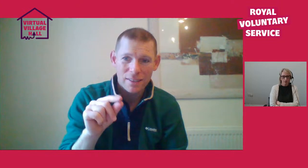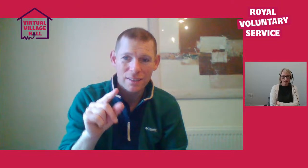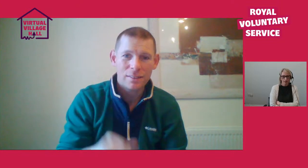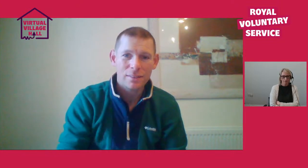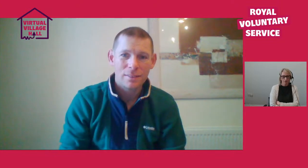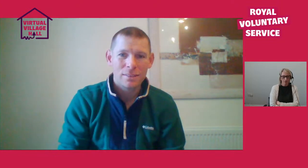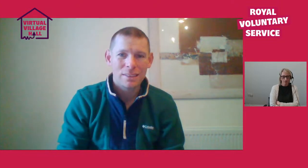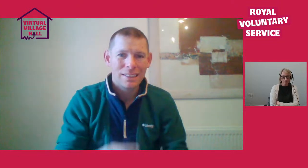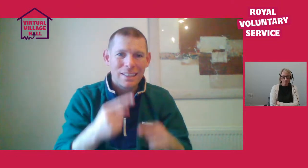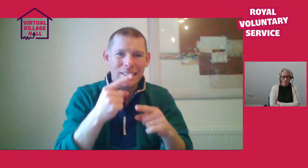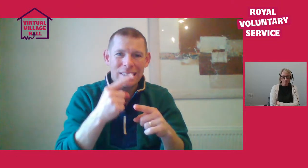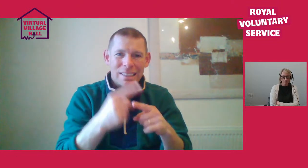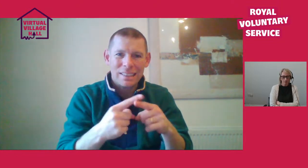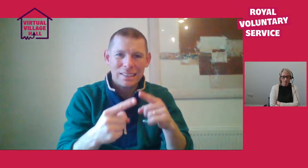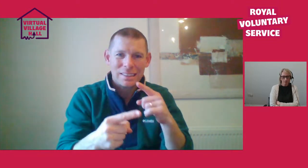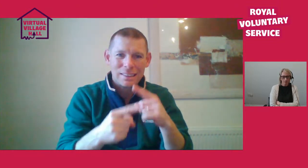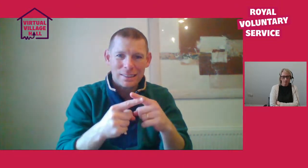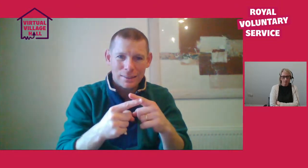Number 11,